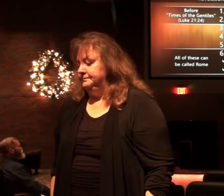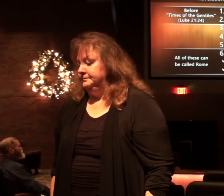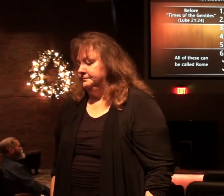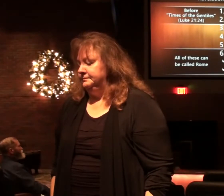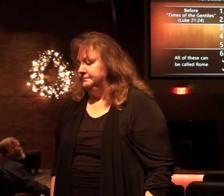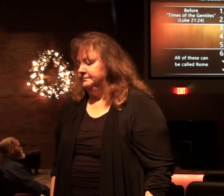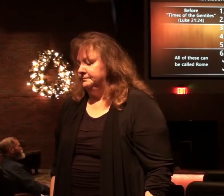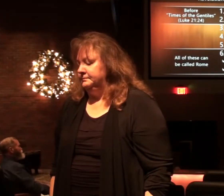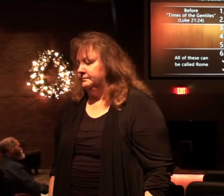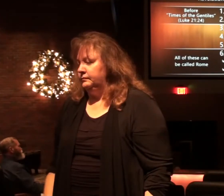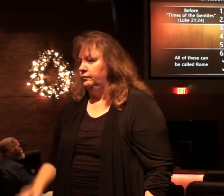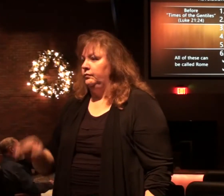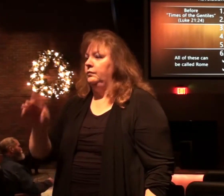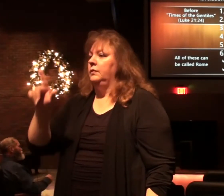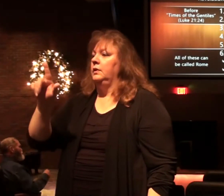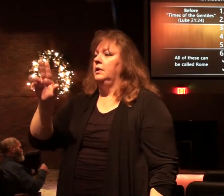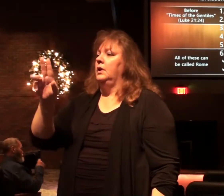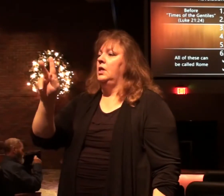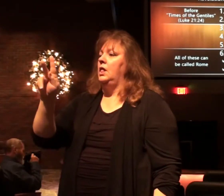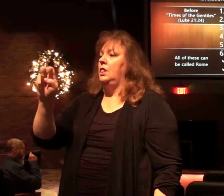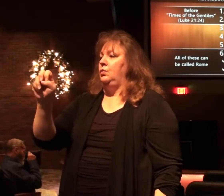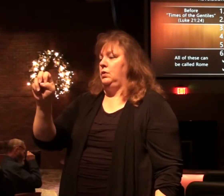Why don't you turn back to Luke?